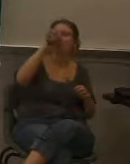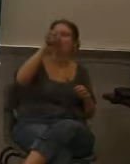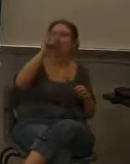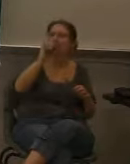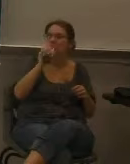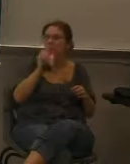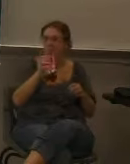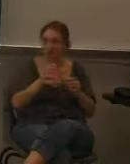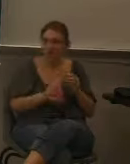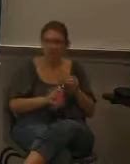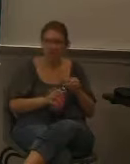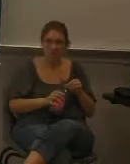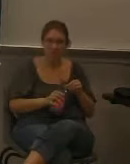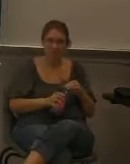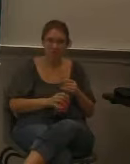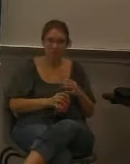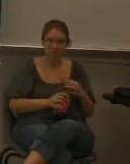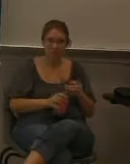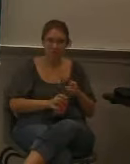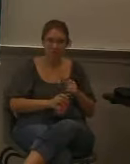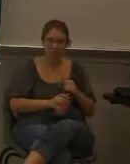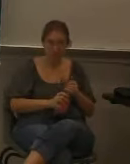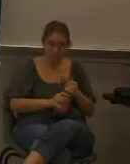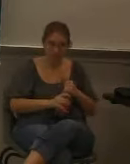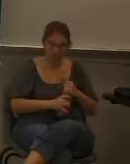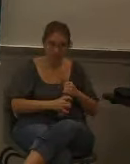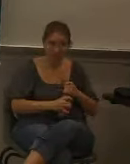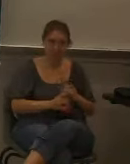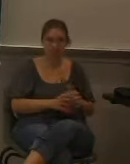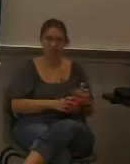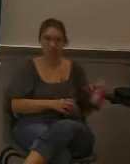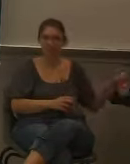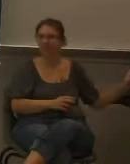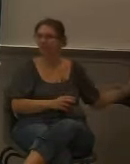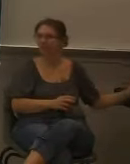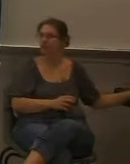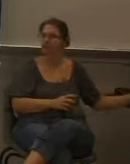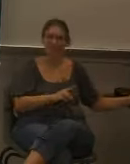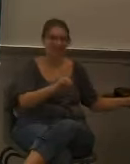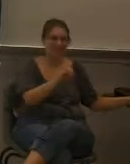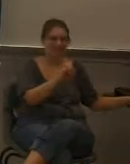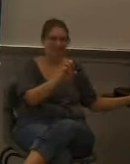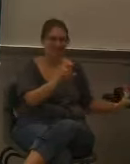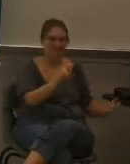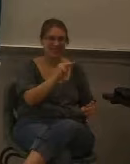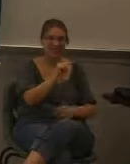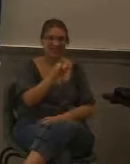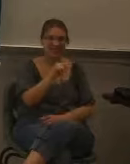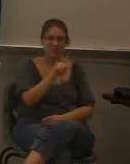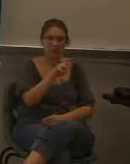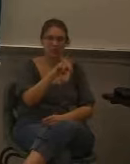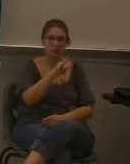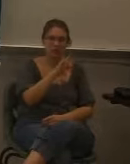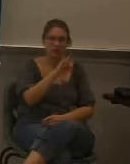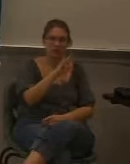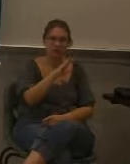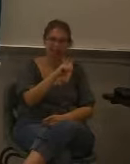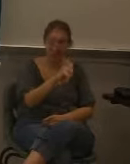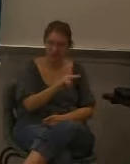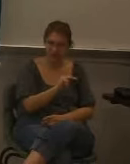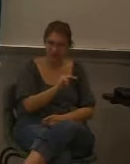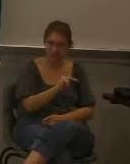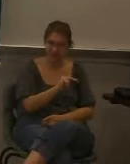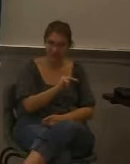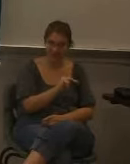there's going to be a final one here, you guys. It's not that far off. Denitrification. Good, denitrification, right? Denitrification drops